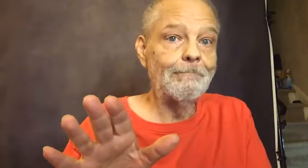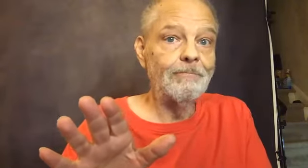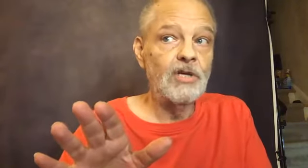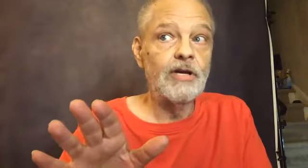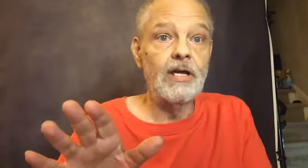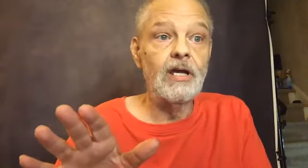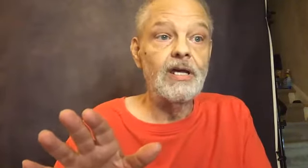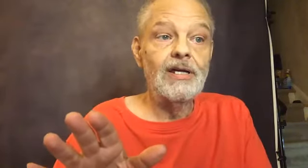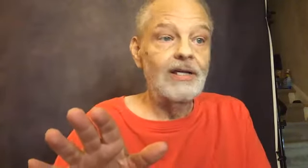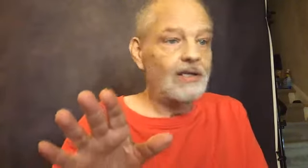Okay.